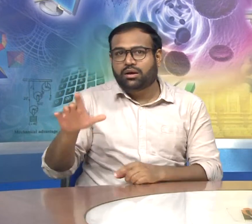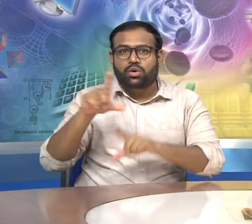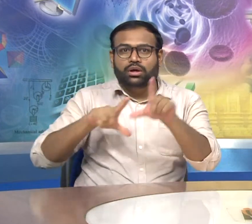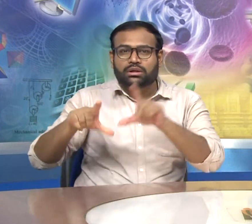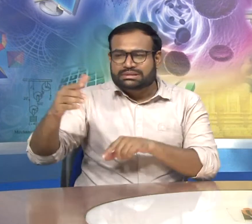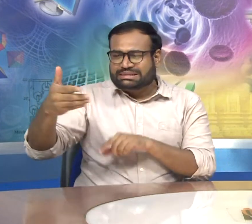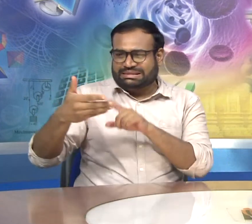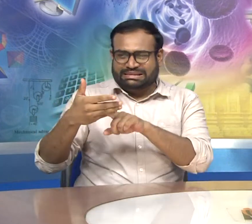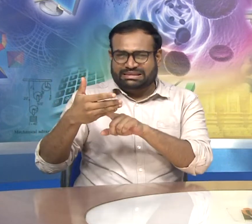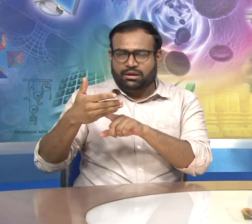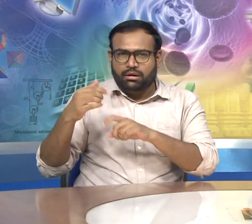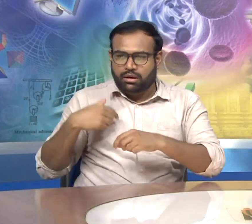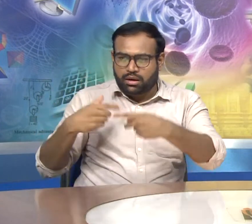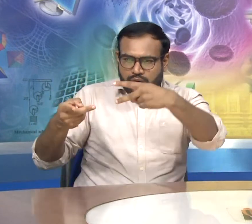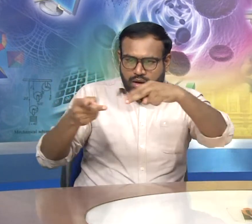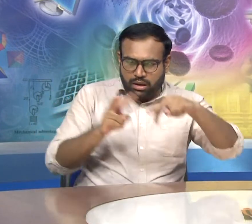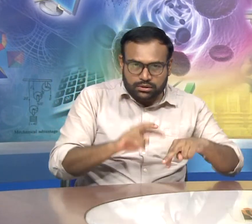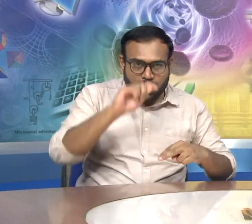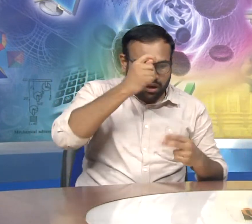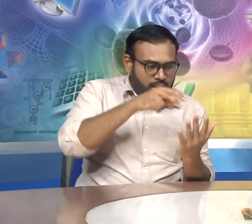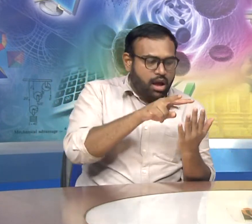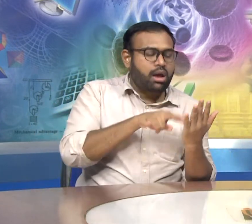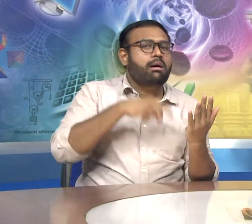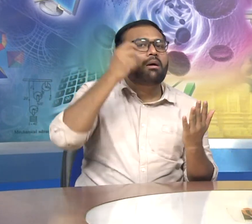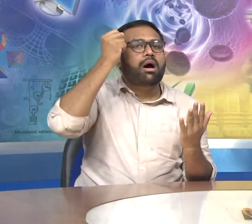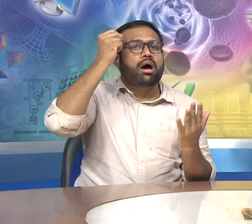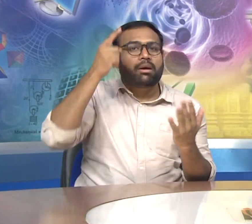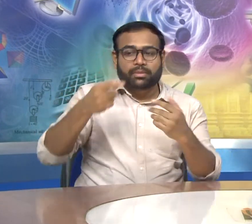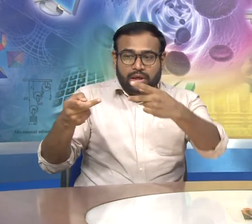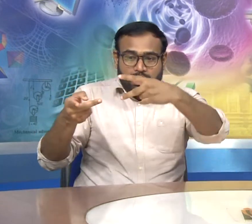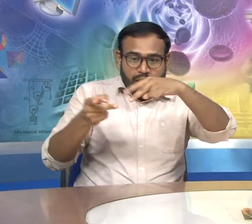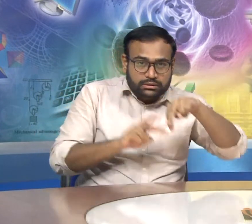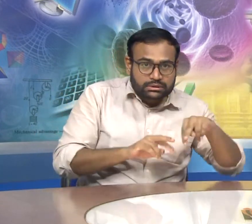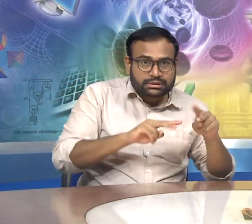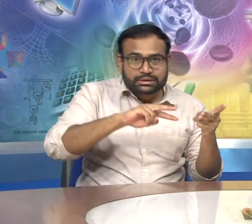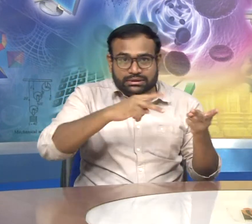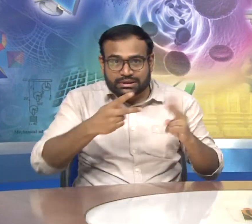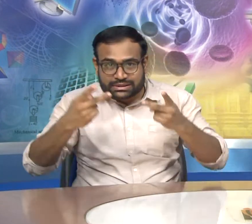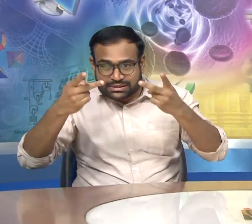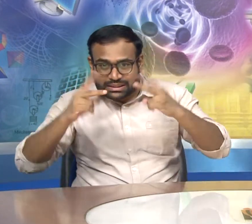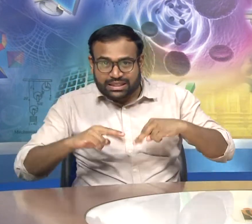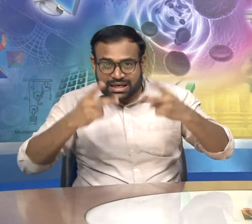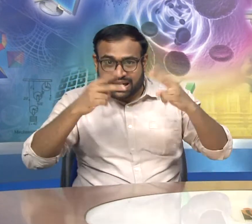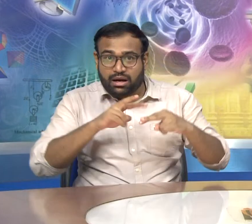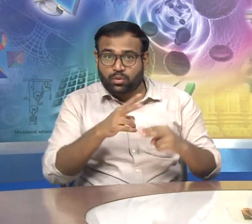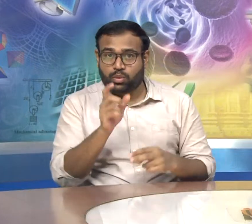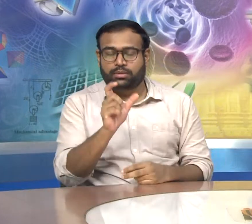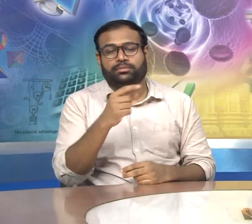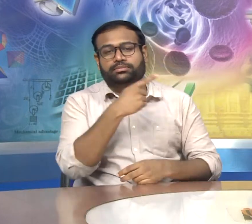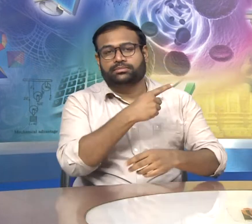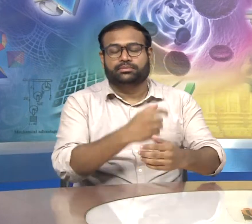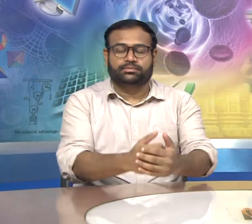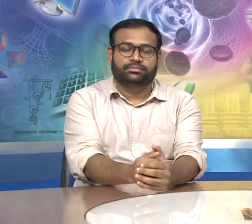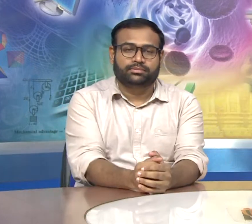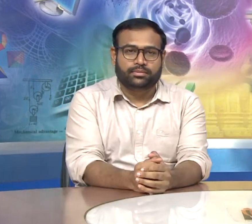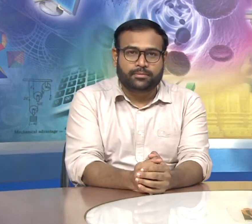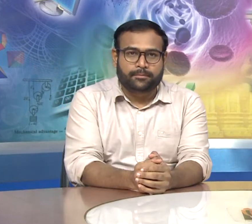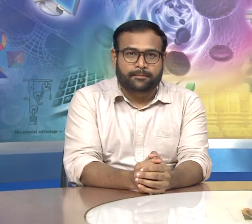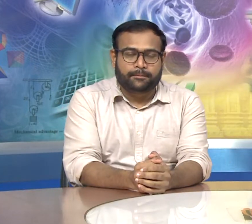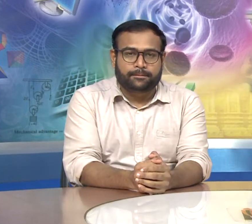language, or own version of your translation, like Hindi to English, Hindi to Tamil or